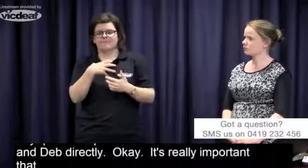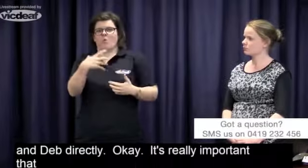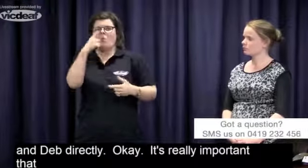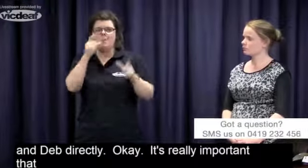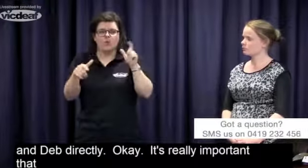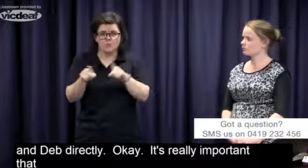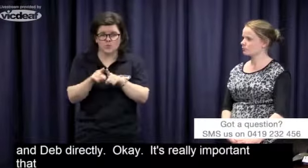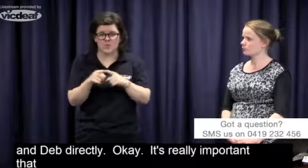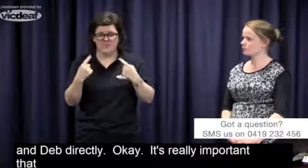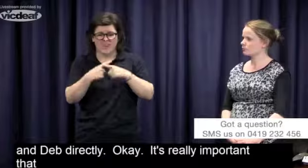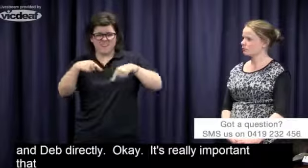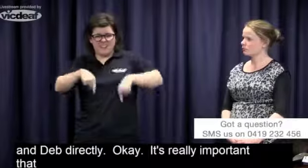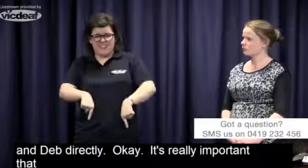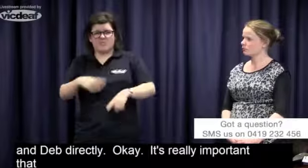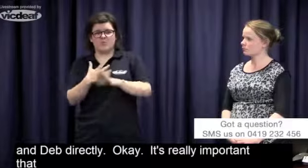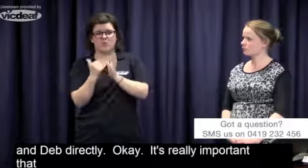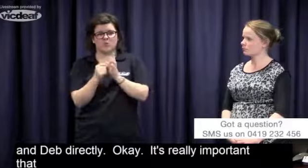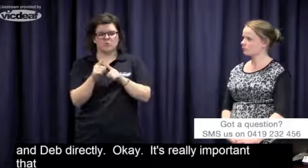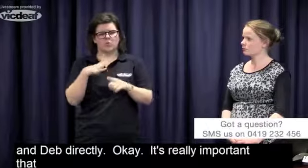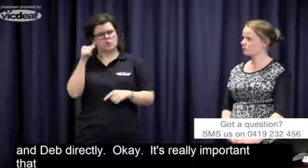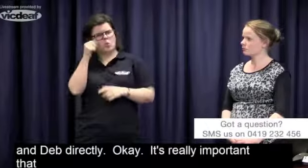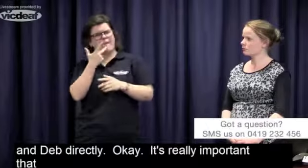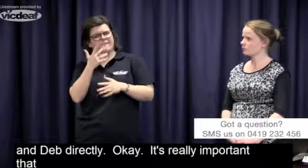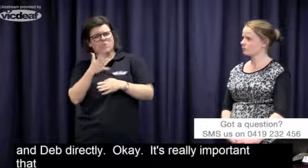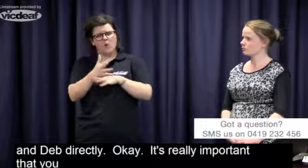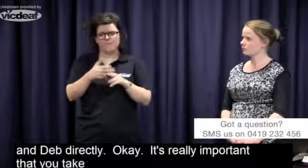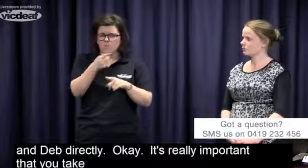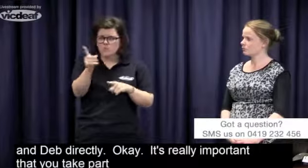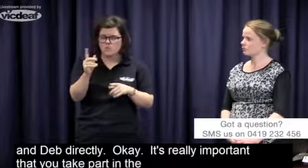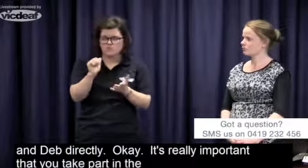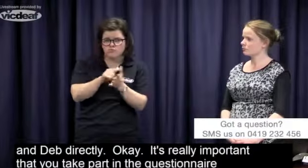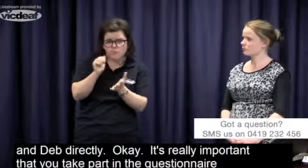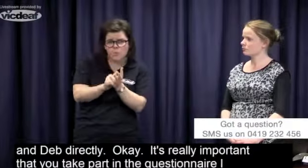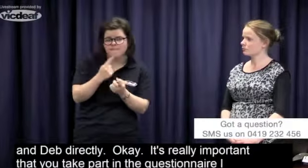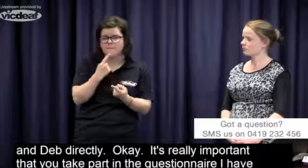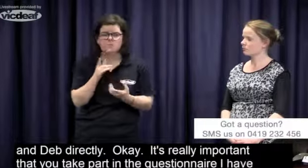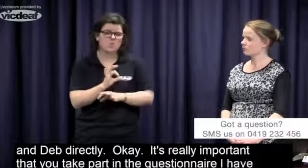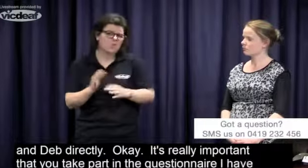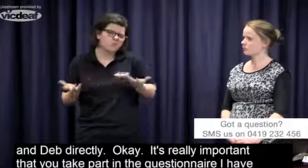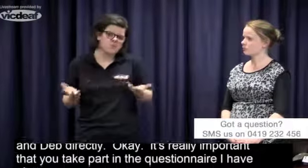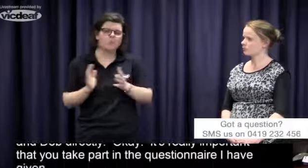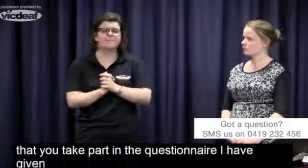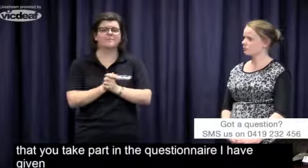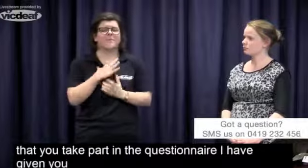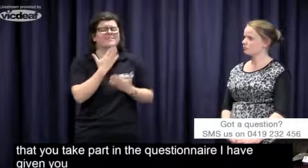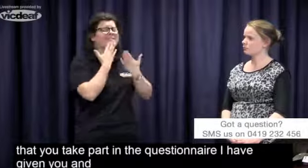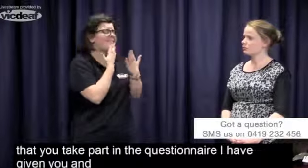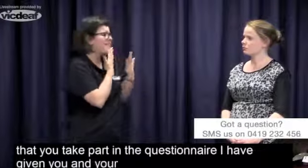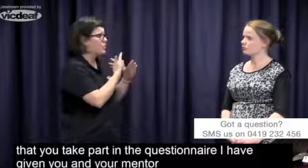you take part in the questionnaire that I've given you and your mentors, because then it will help us improve our workshops for the future and